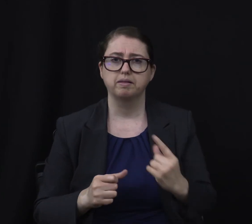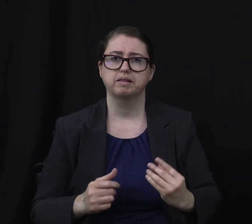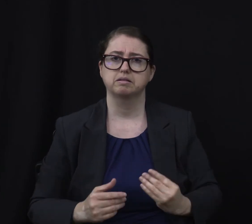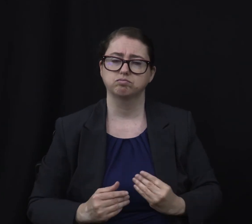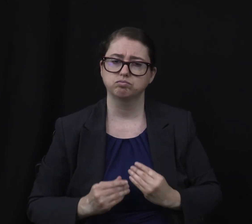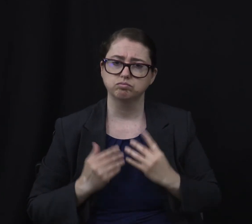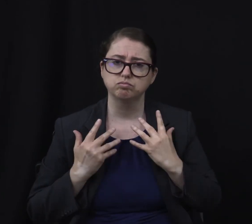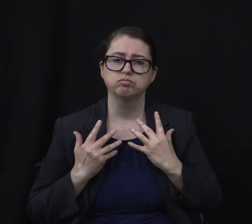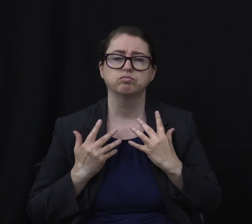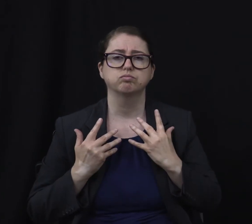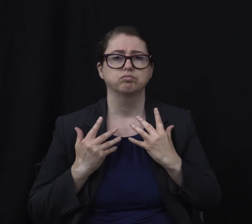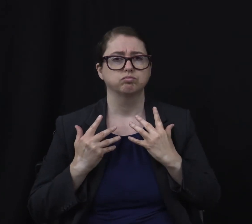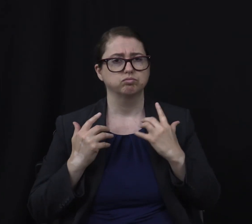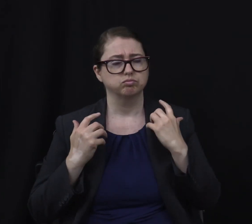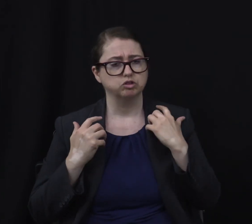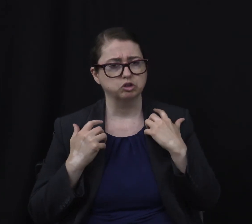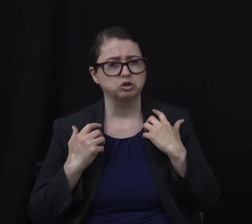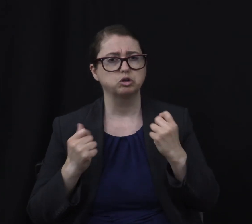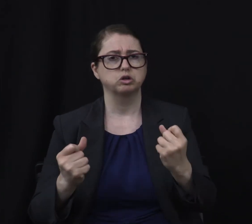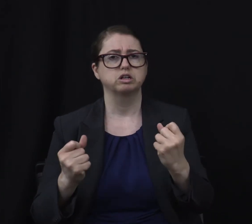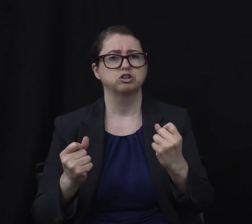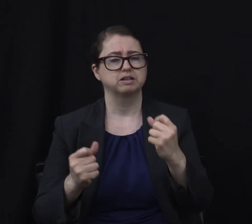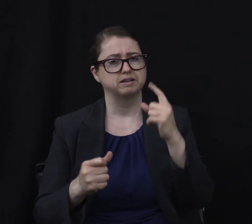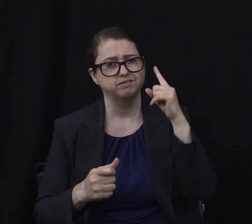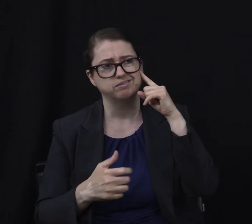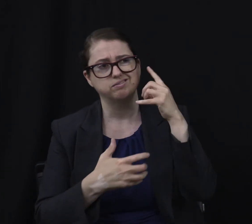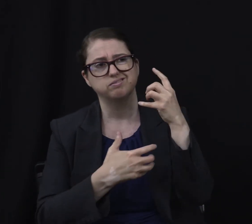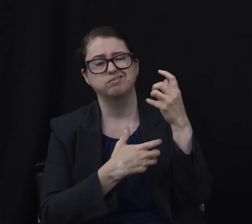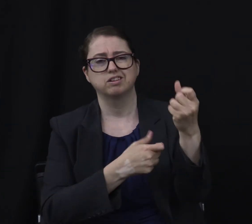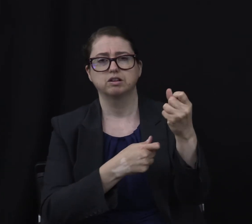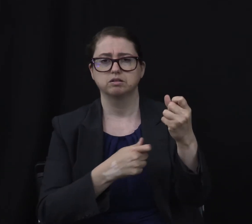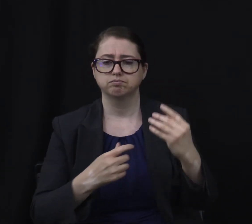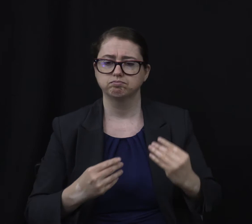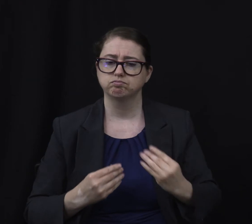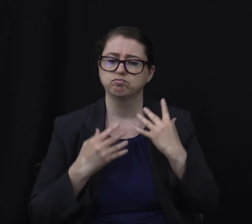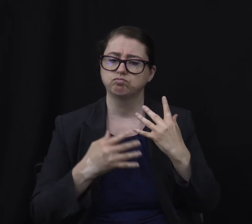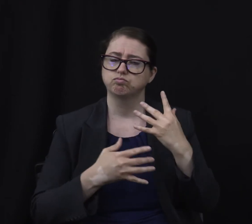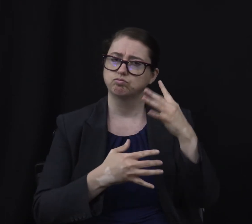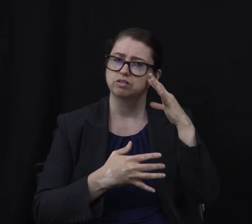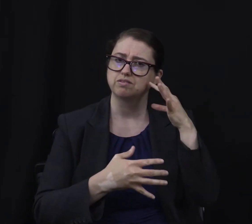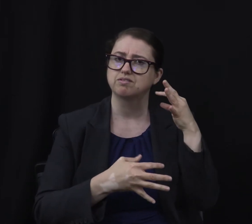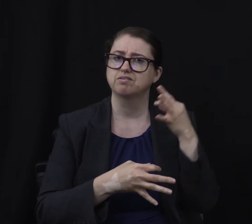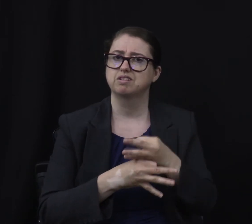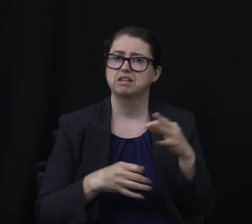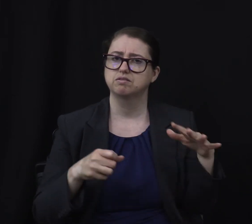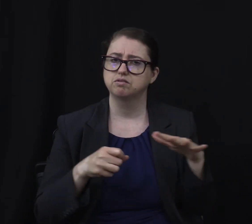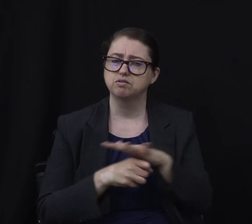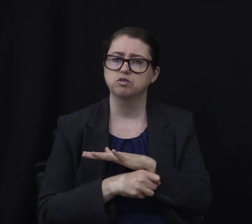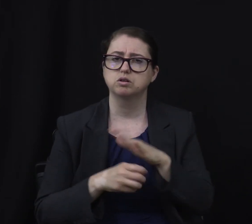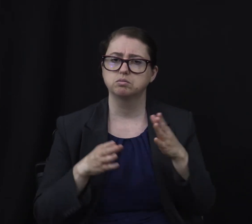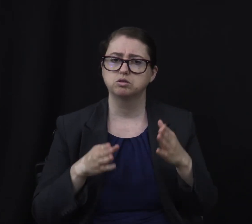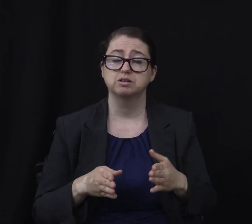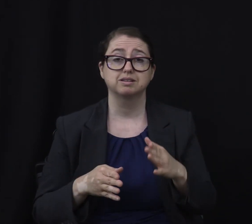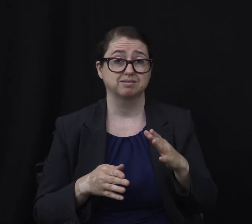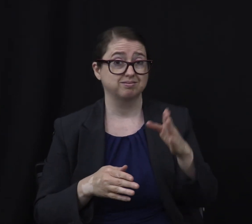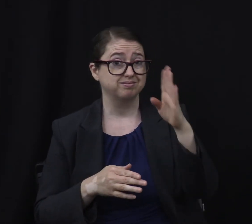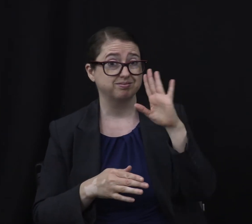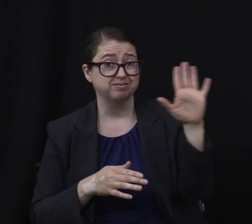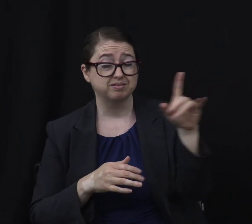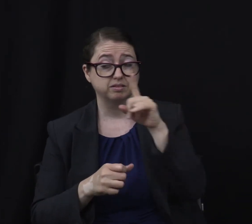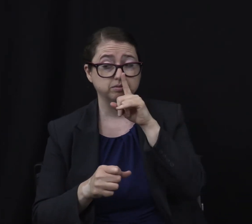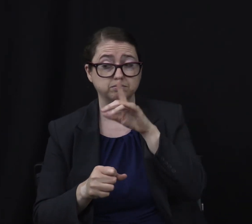give vital energy to the whole being. The promises of God are